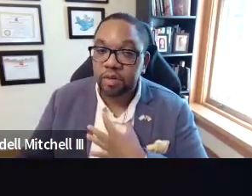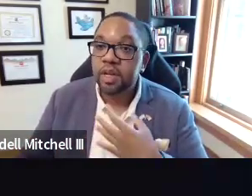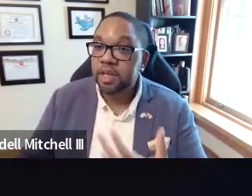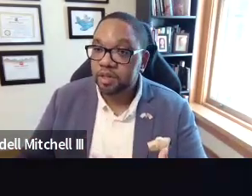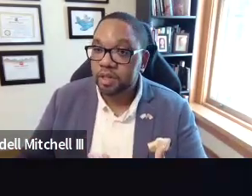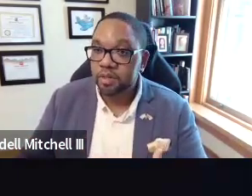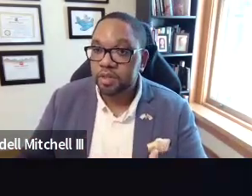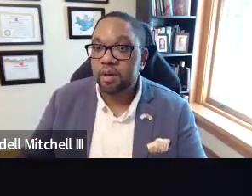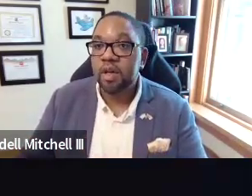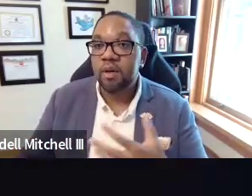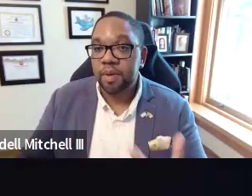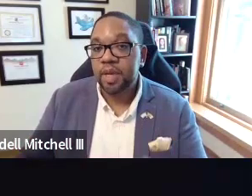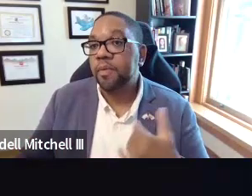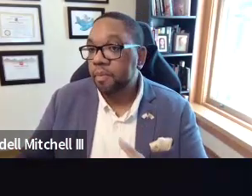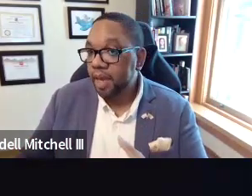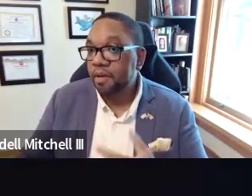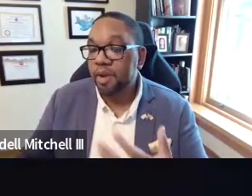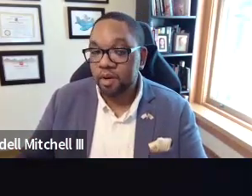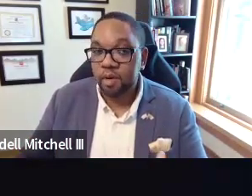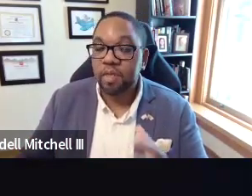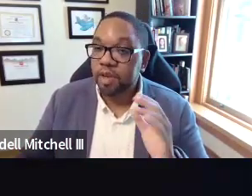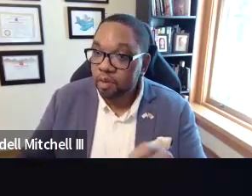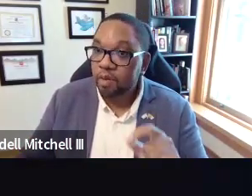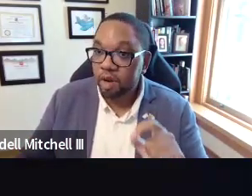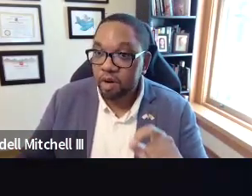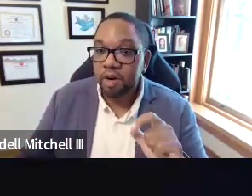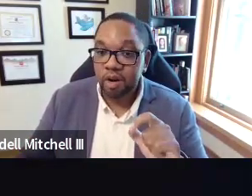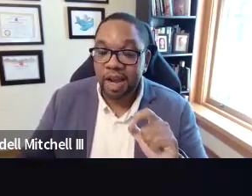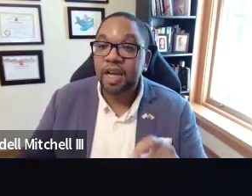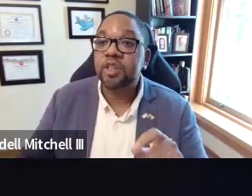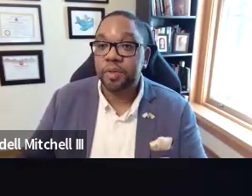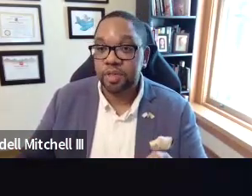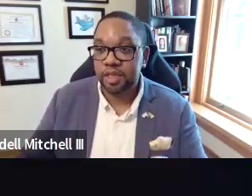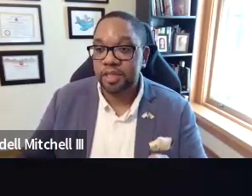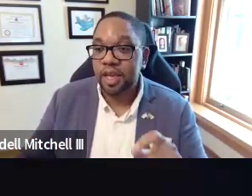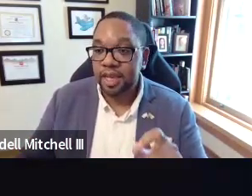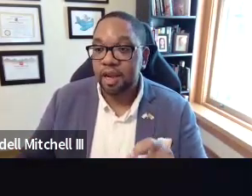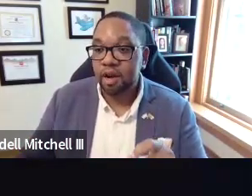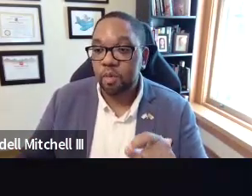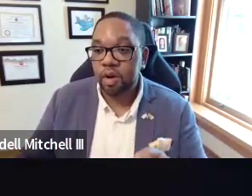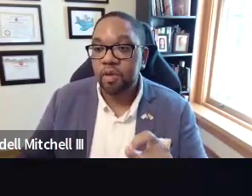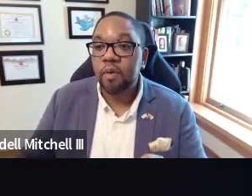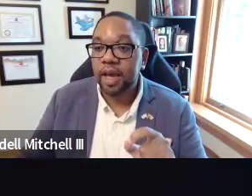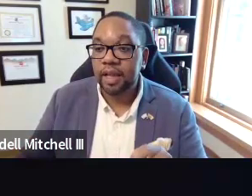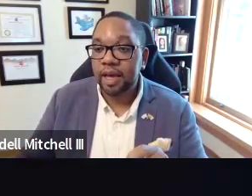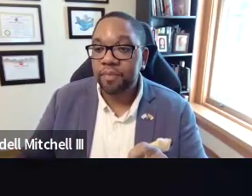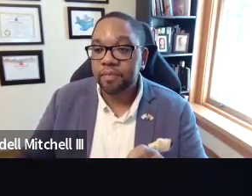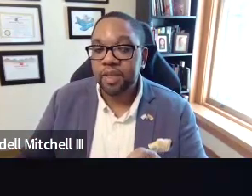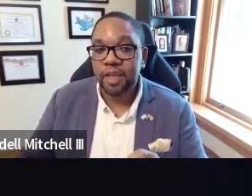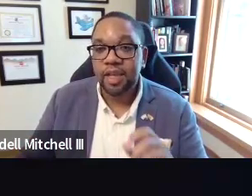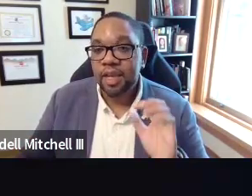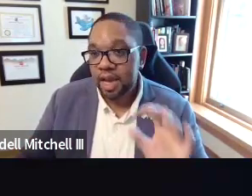control over it, certainly do so. But people will pay what you're worth, and your contributions, again, are worth quite a